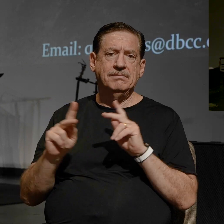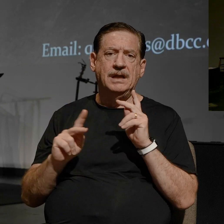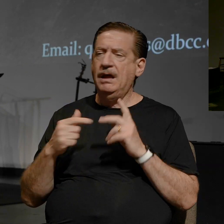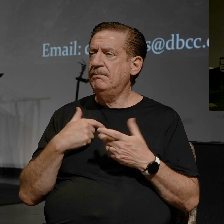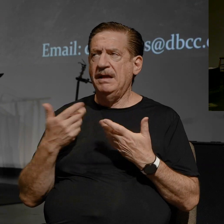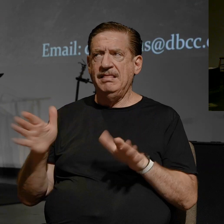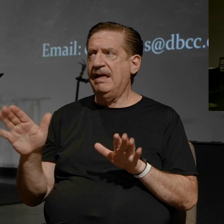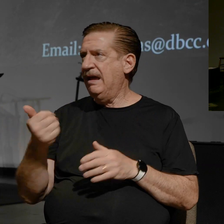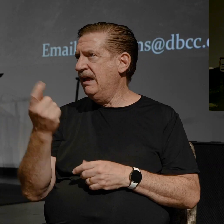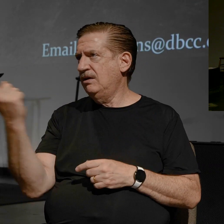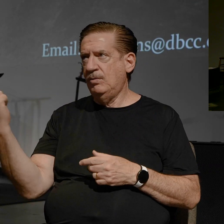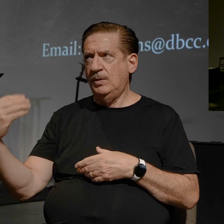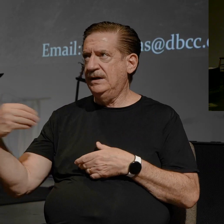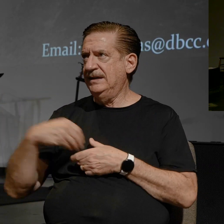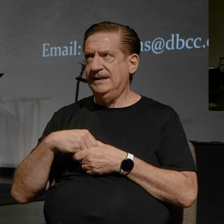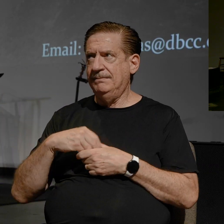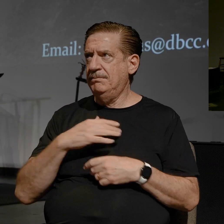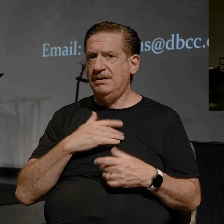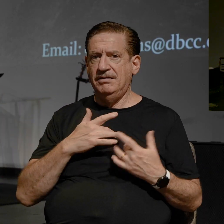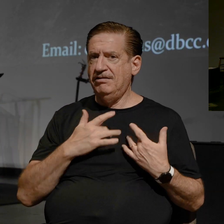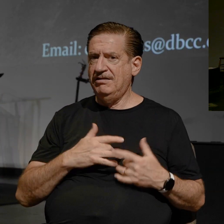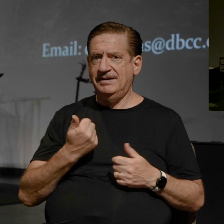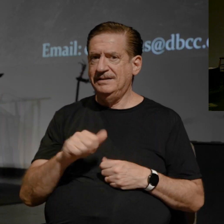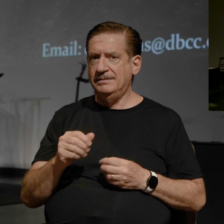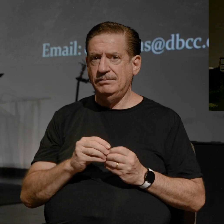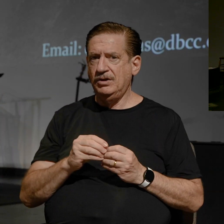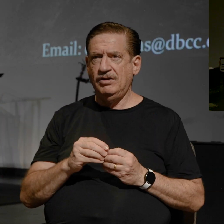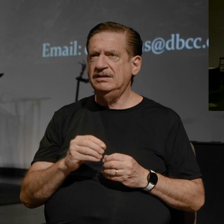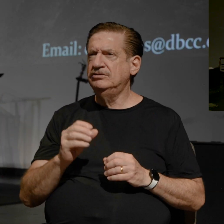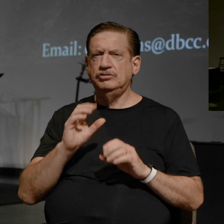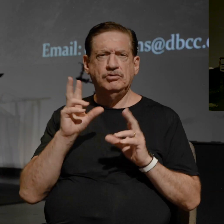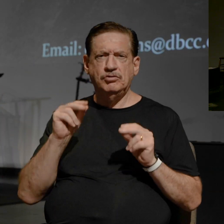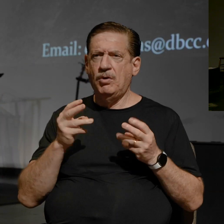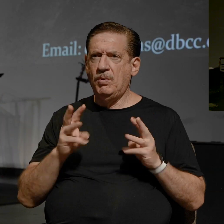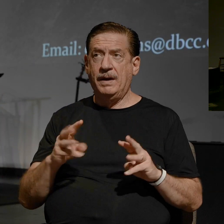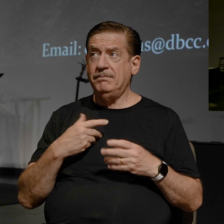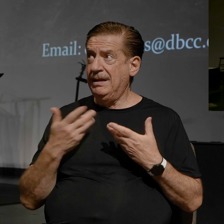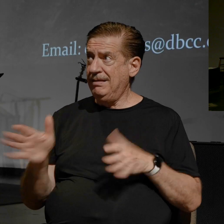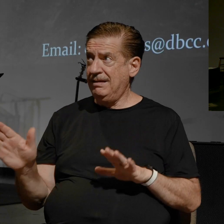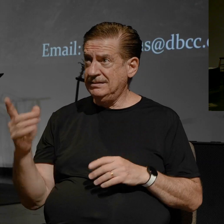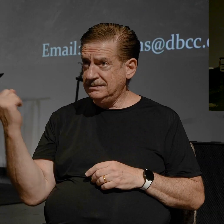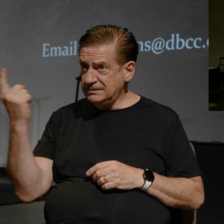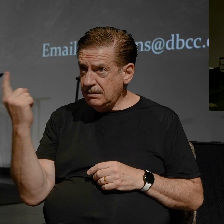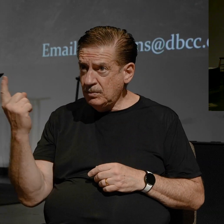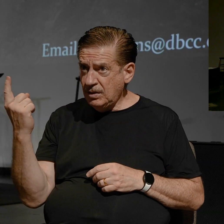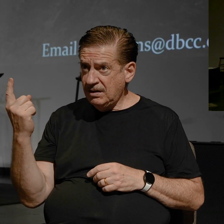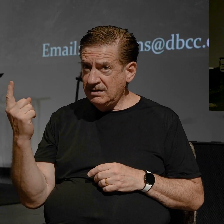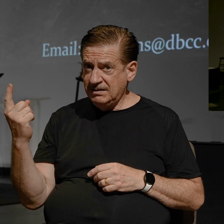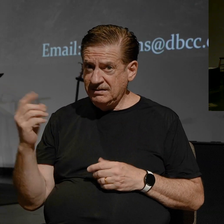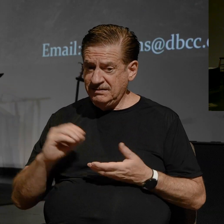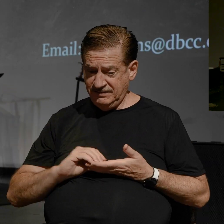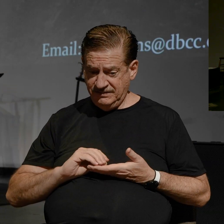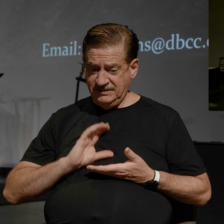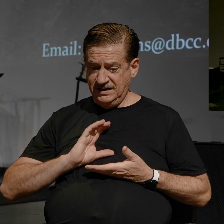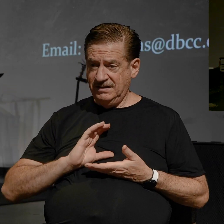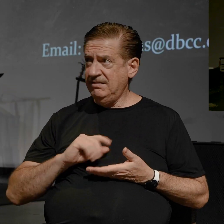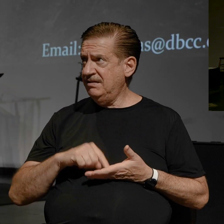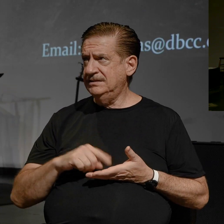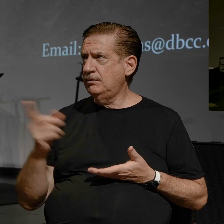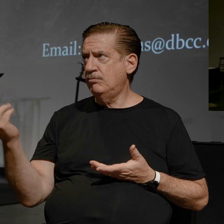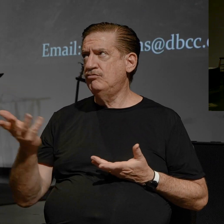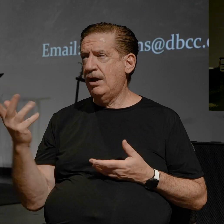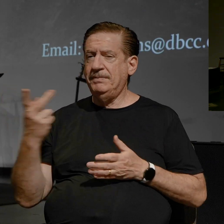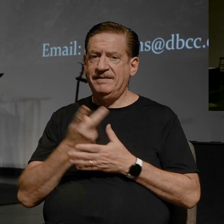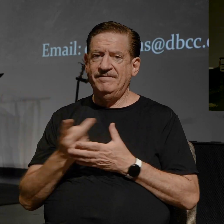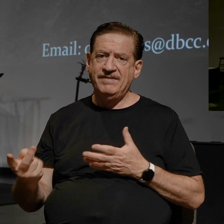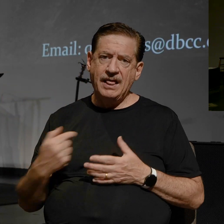not letting anybody in anymore. And there is no way I'm going to let someone fill this, because they will probably